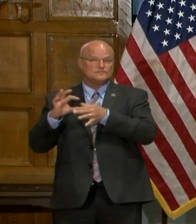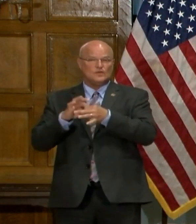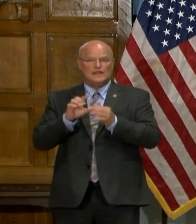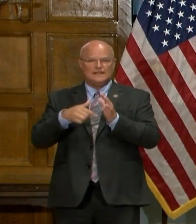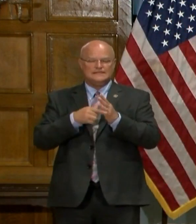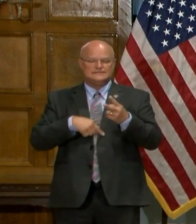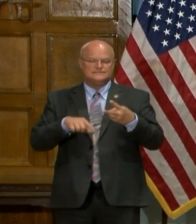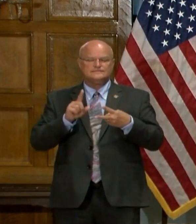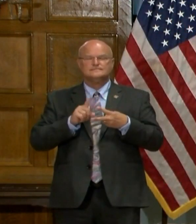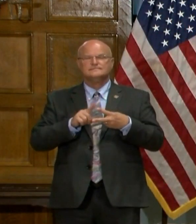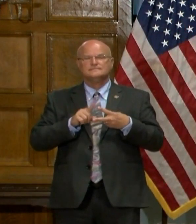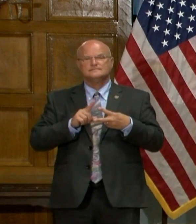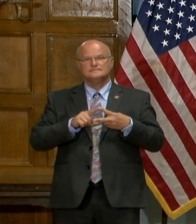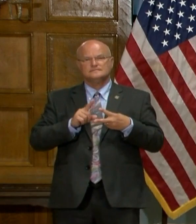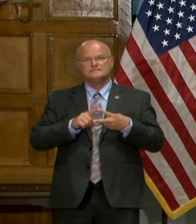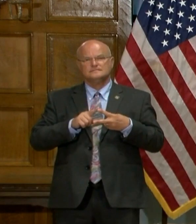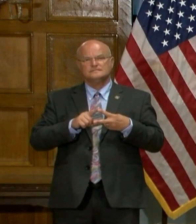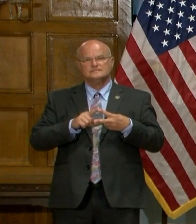to this.